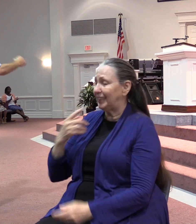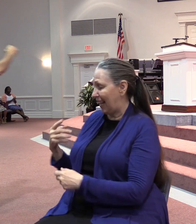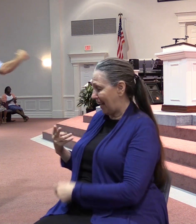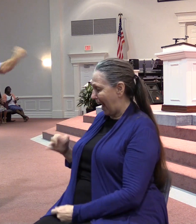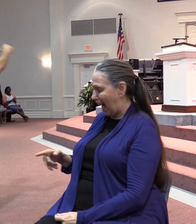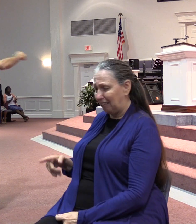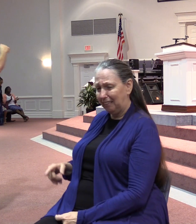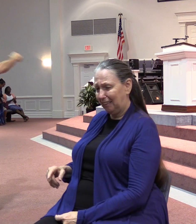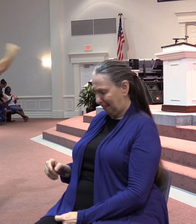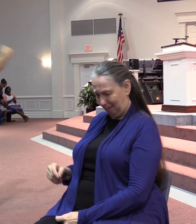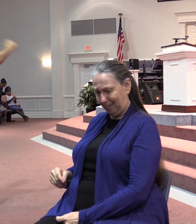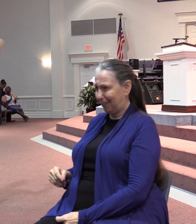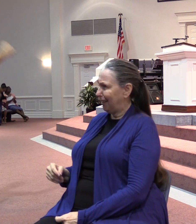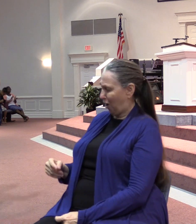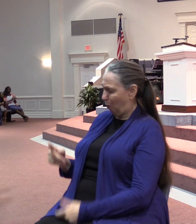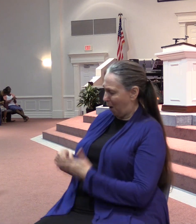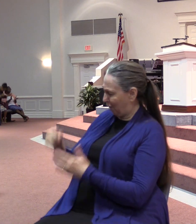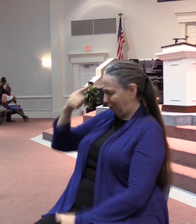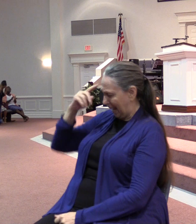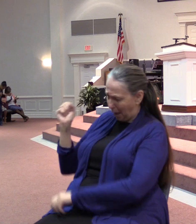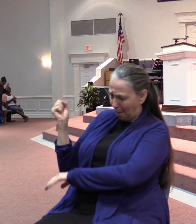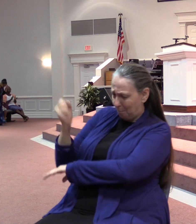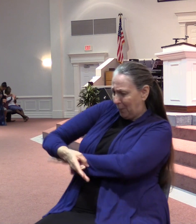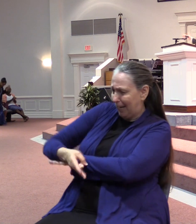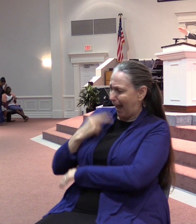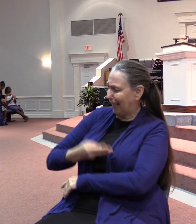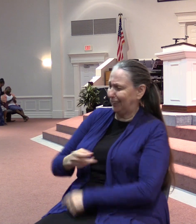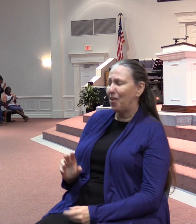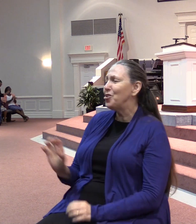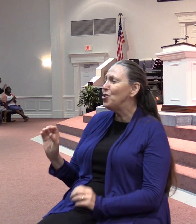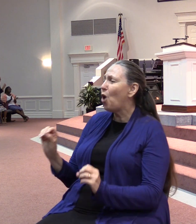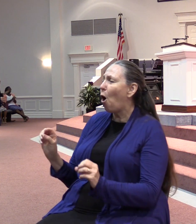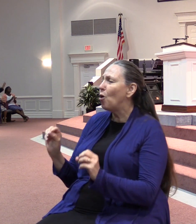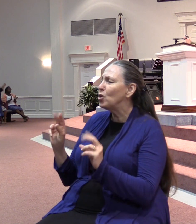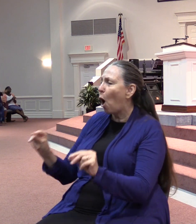hell cannot prevail against us.